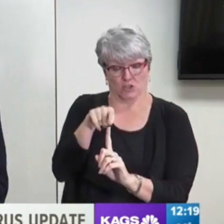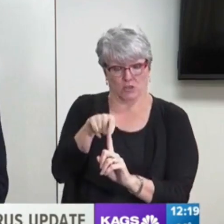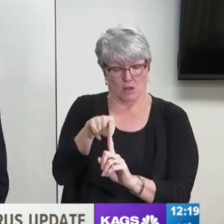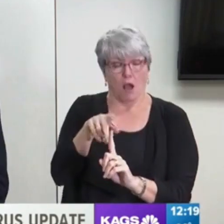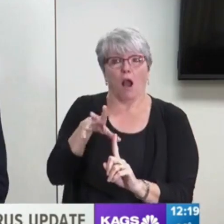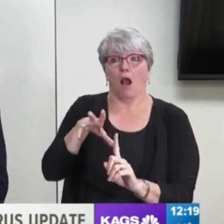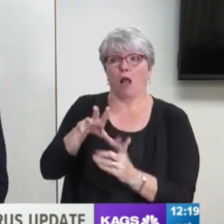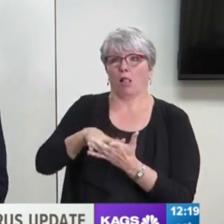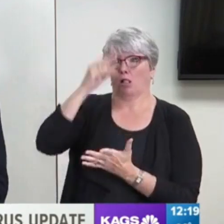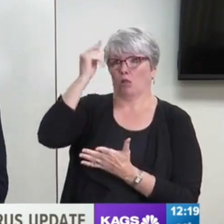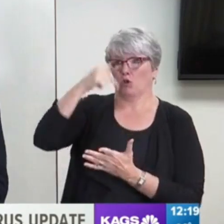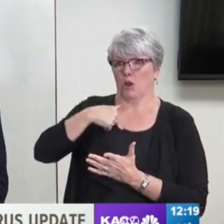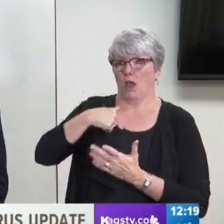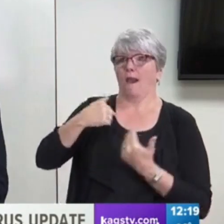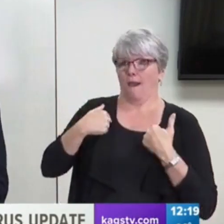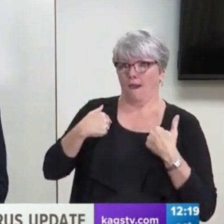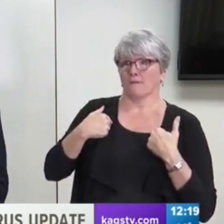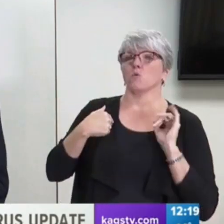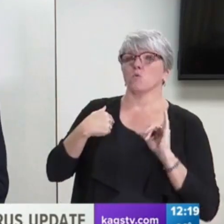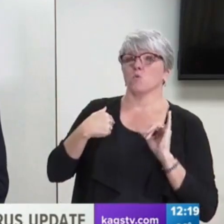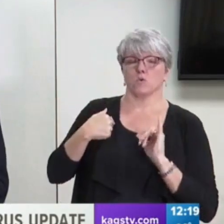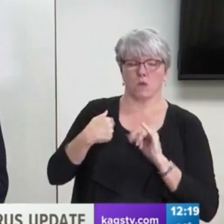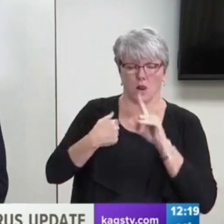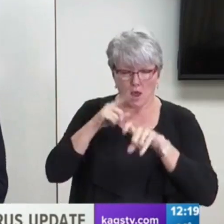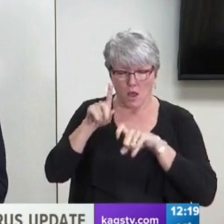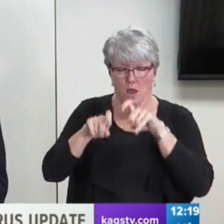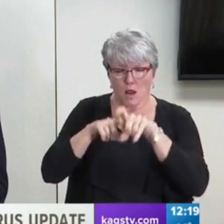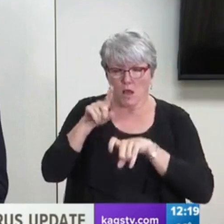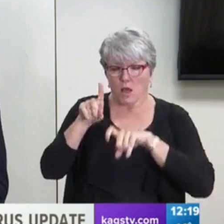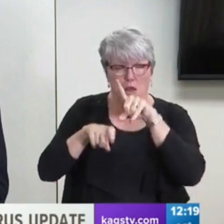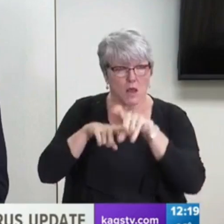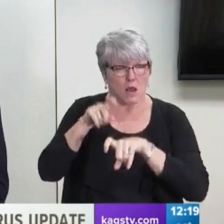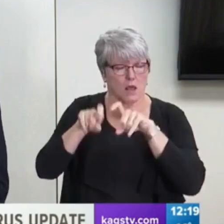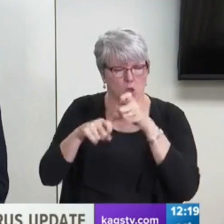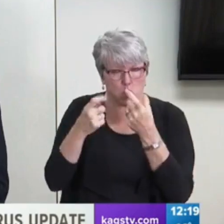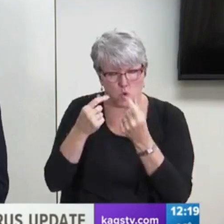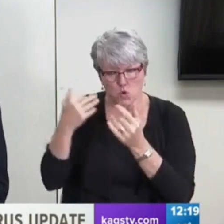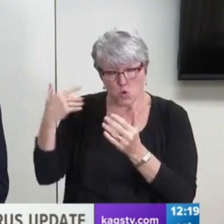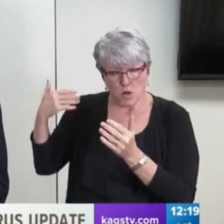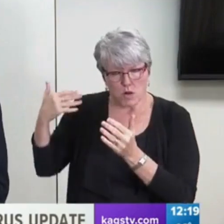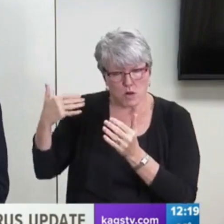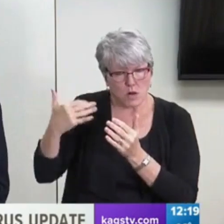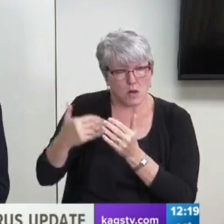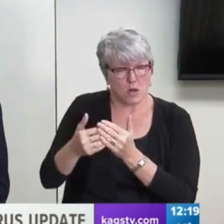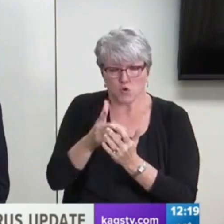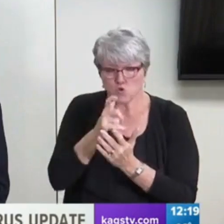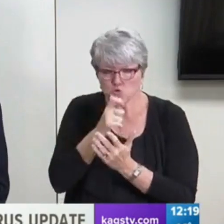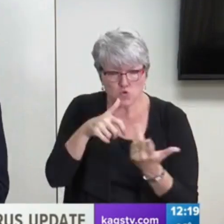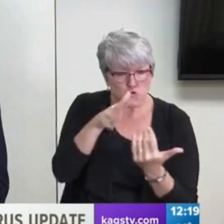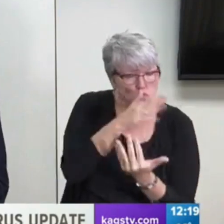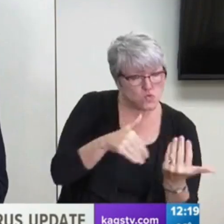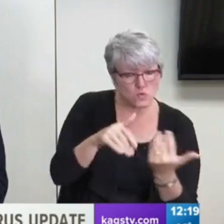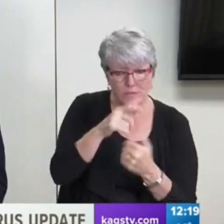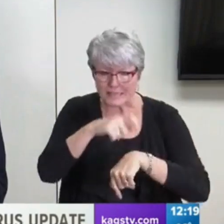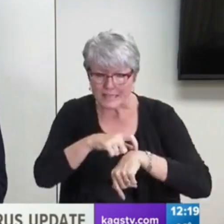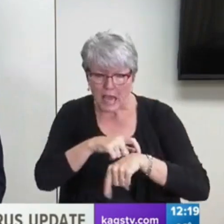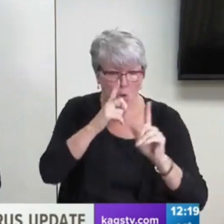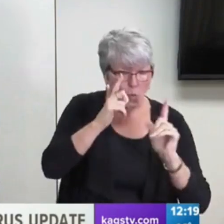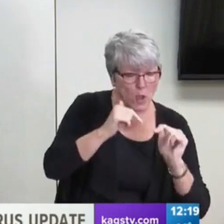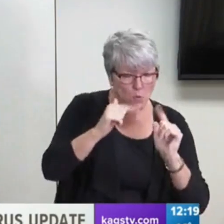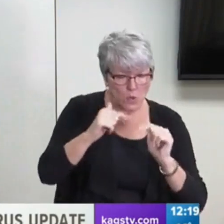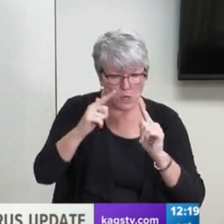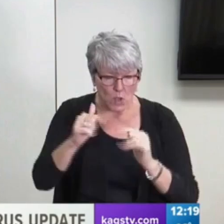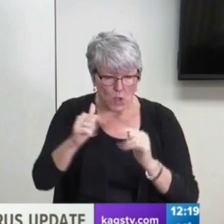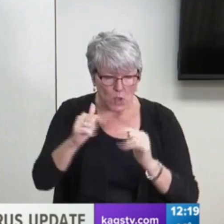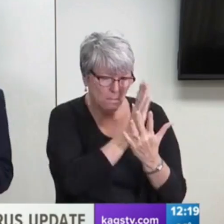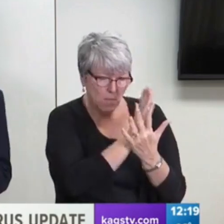the patient is positive, and we go through a detailed history to identify who the patient was around and a timeline. We try to